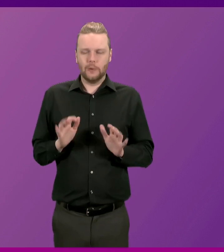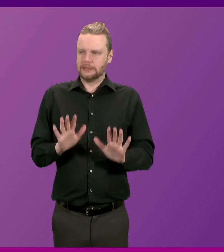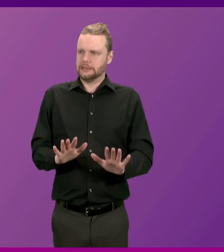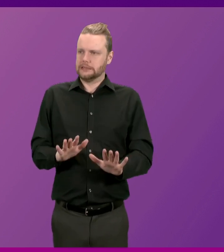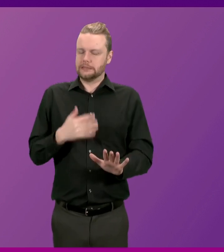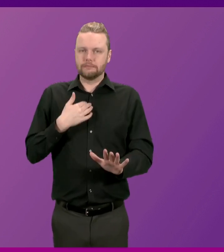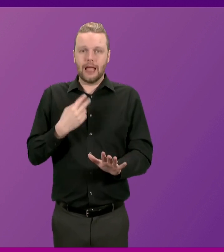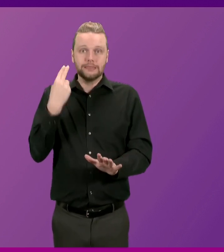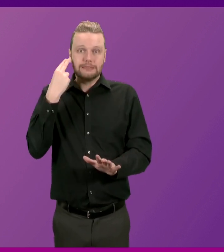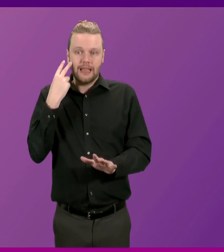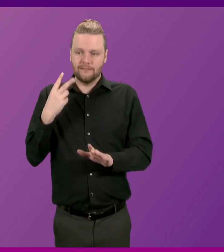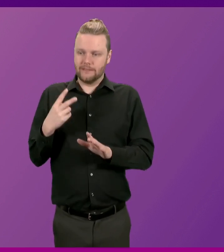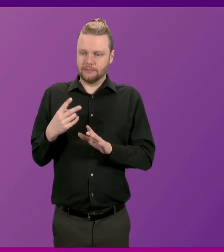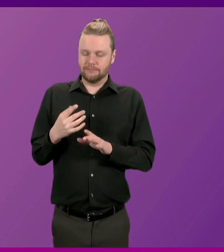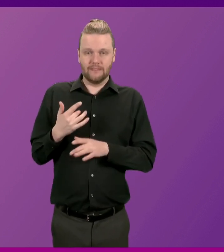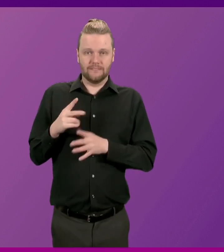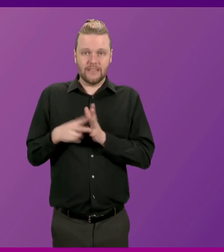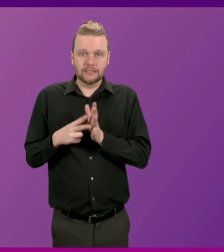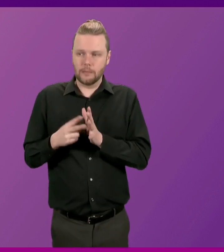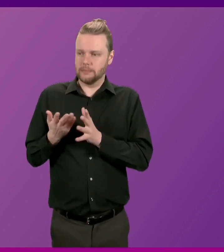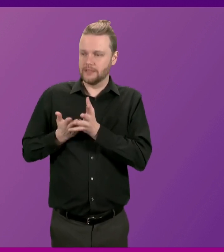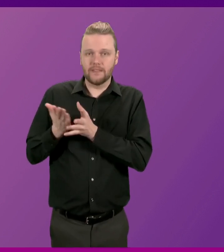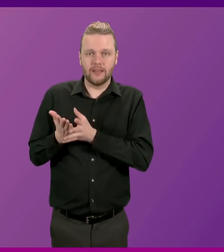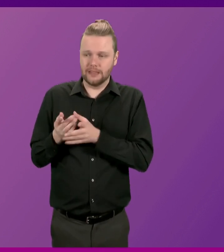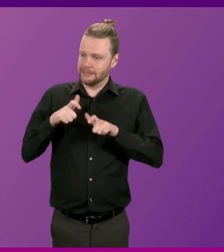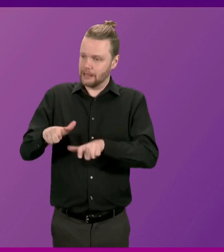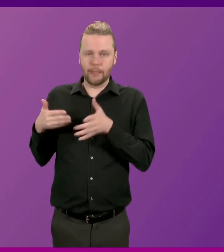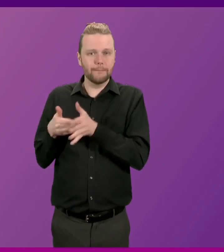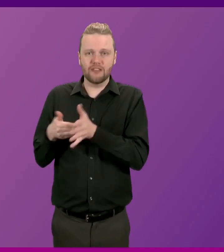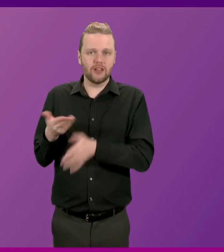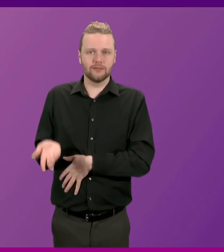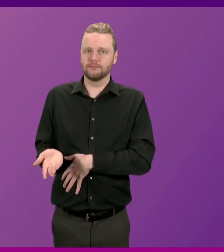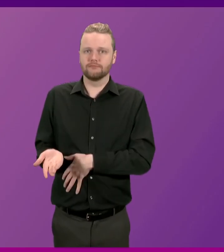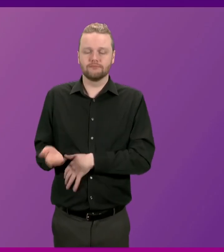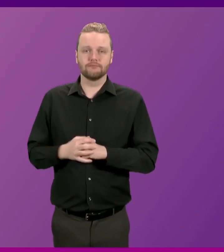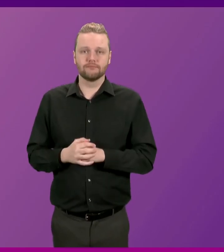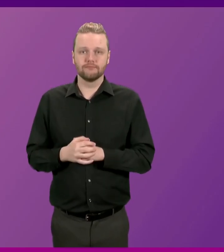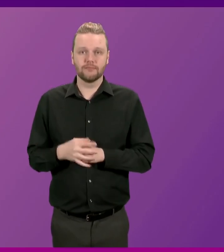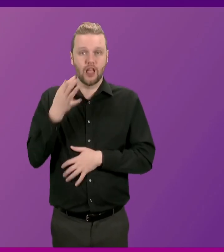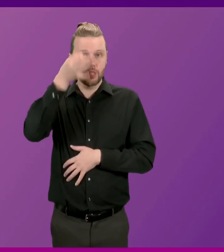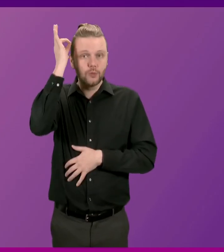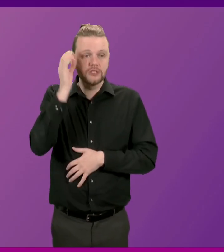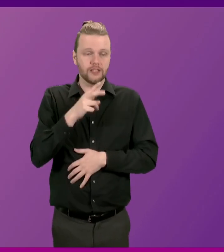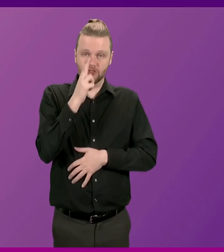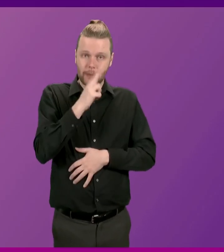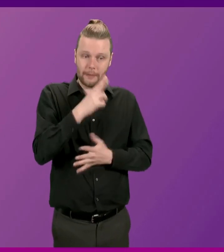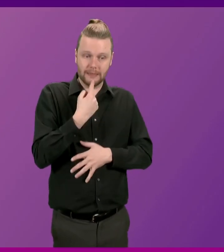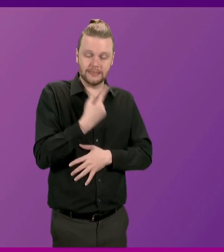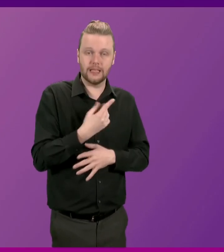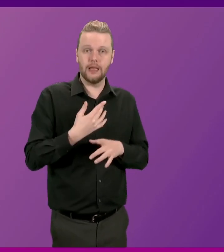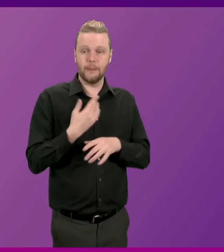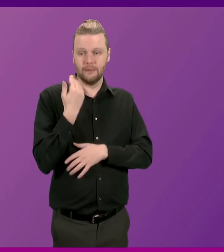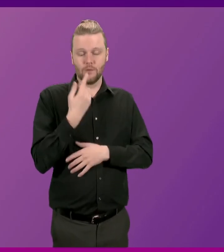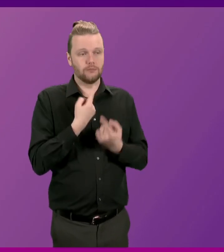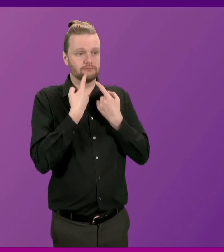And deaf victim survivors will have increased barriers. And Lucy and Jemina gave evidence to the Violence Against Women and